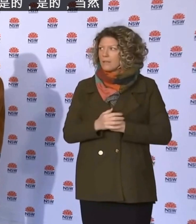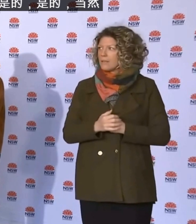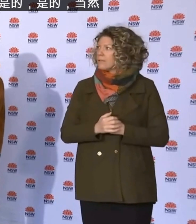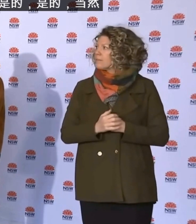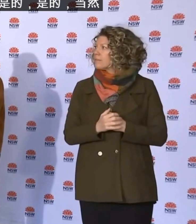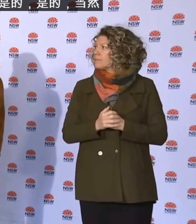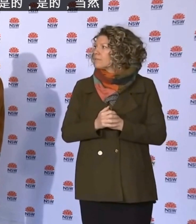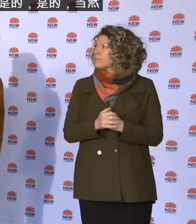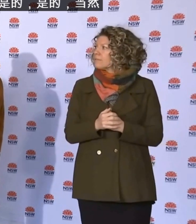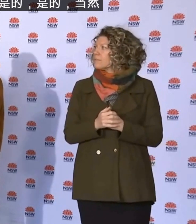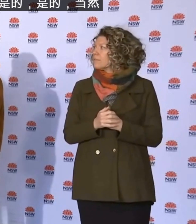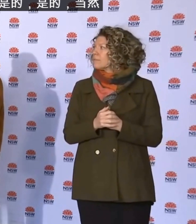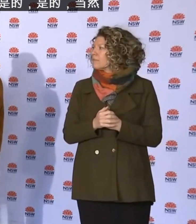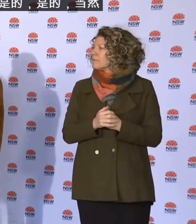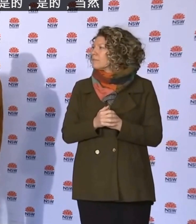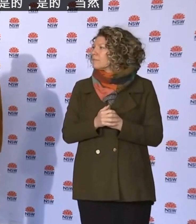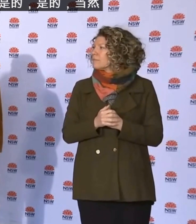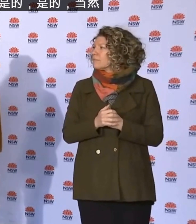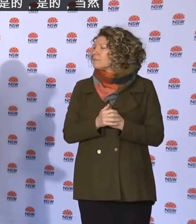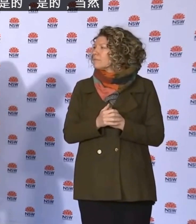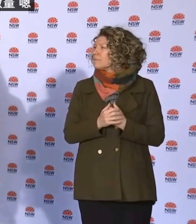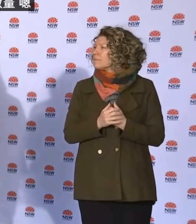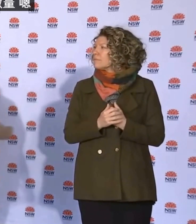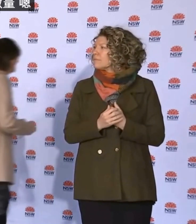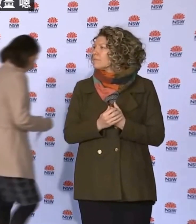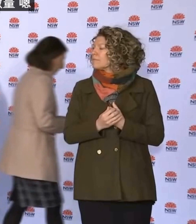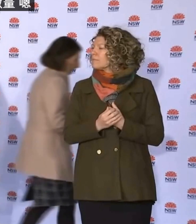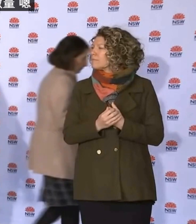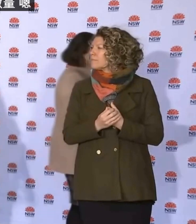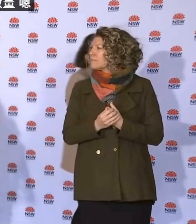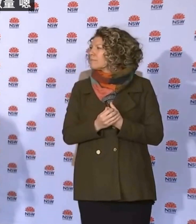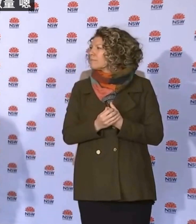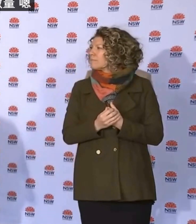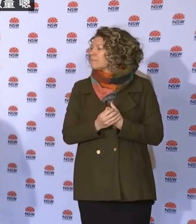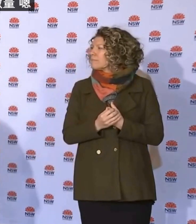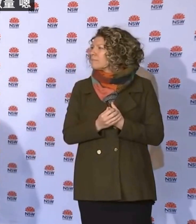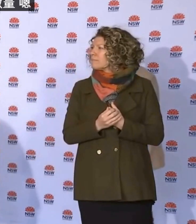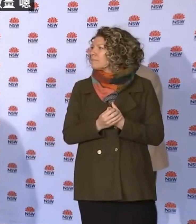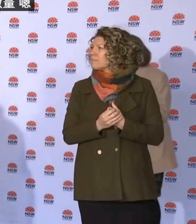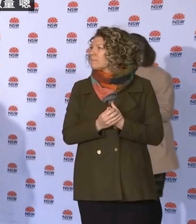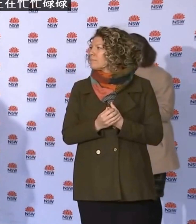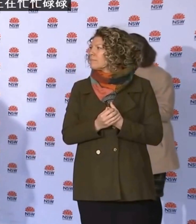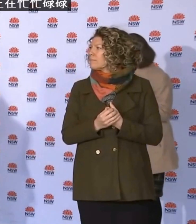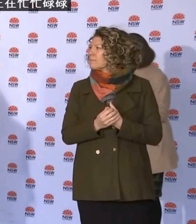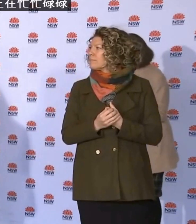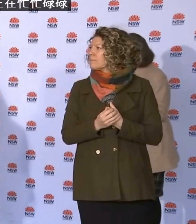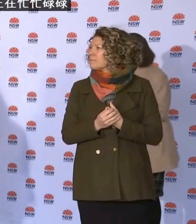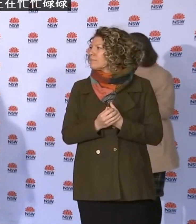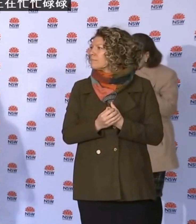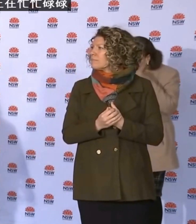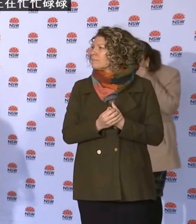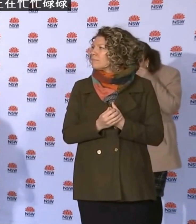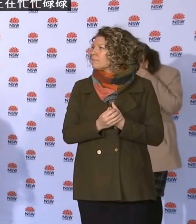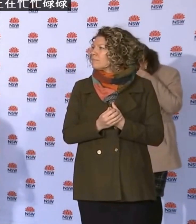Just a question for Dr. Chant, if possible. Yeah, sure, Sorry. Dr. Chant. So just on the number of close contacts, New South Wales Health